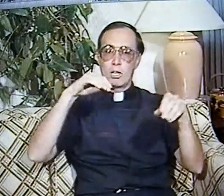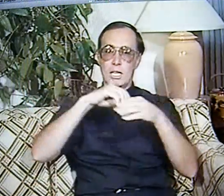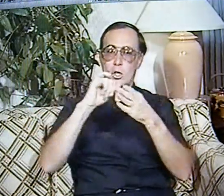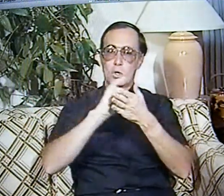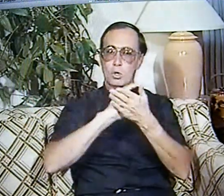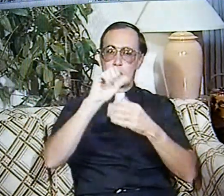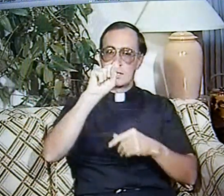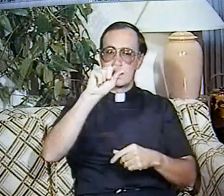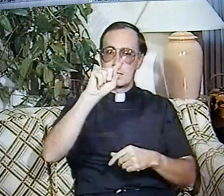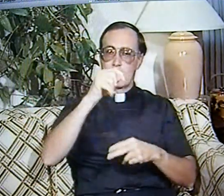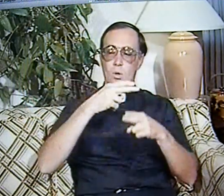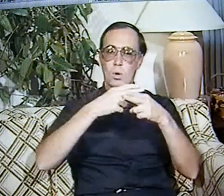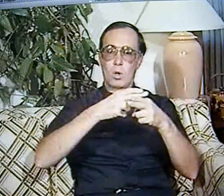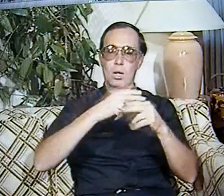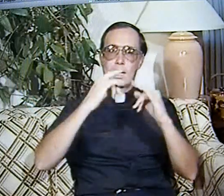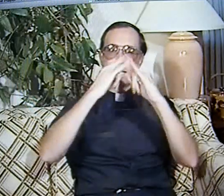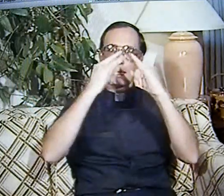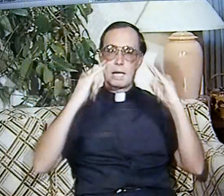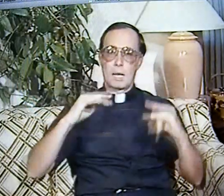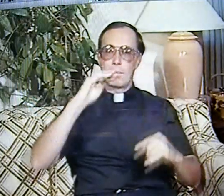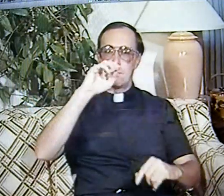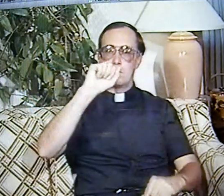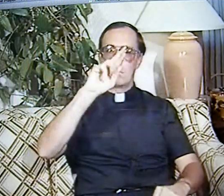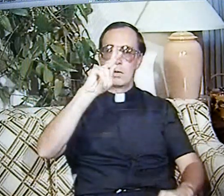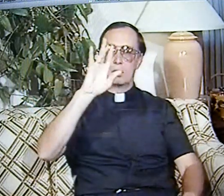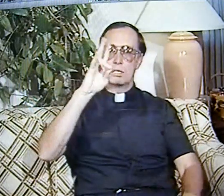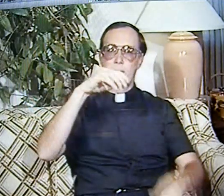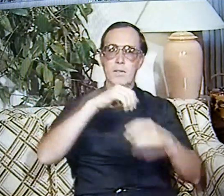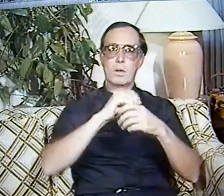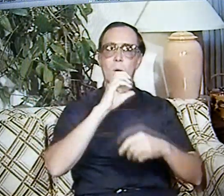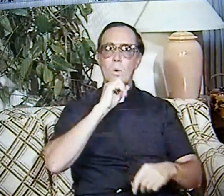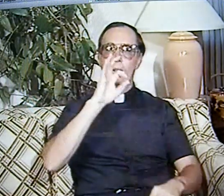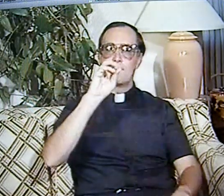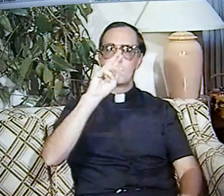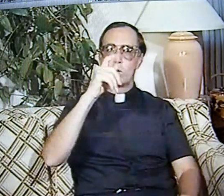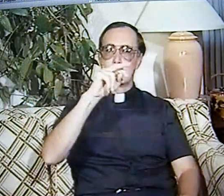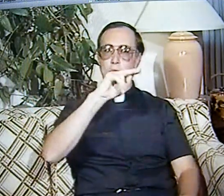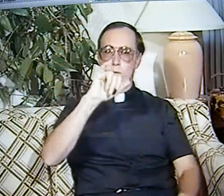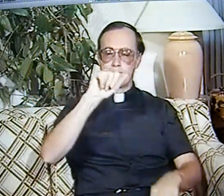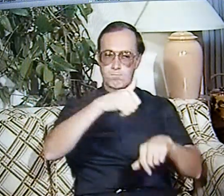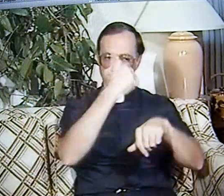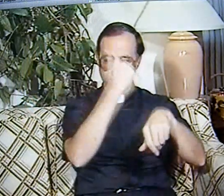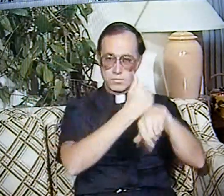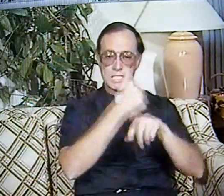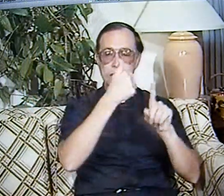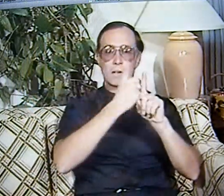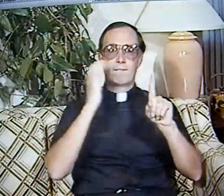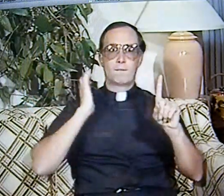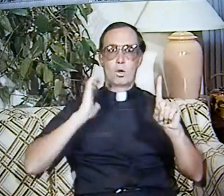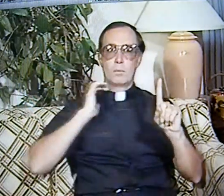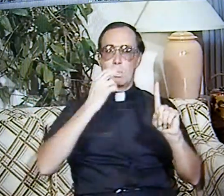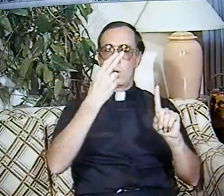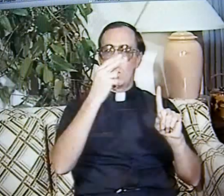I've started a summer youth camp called Camp Mark 7. It's in New